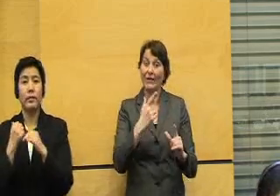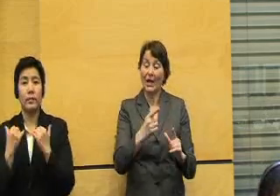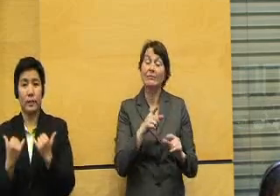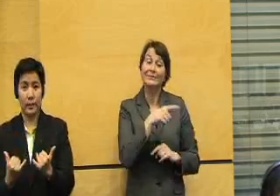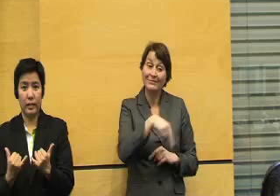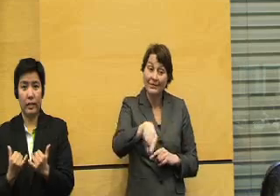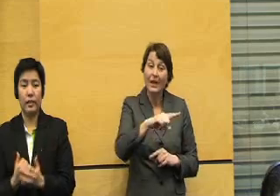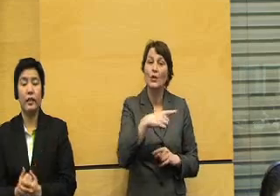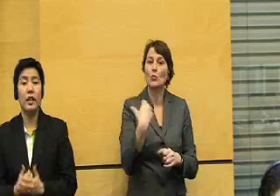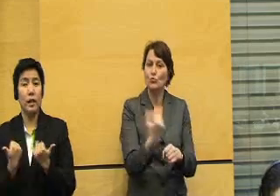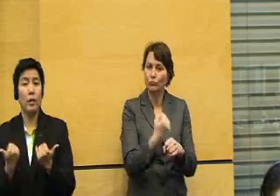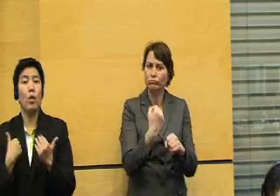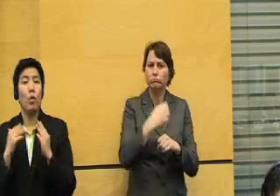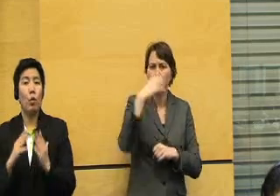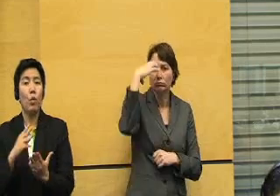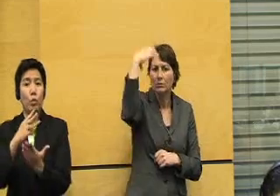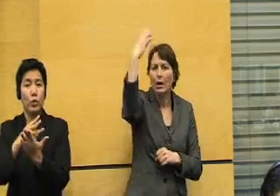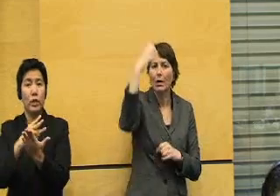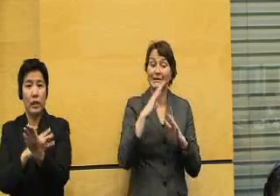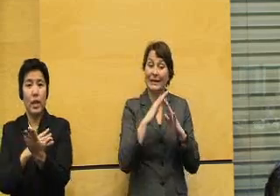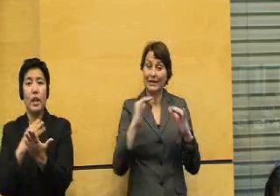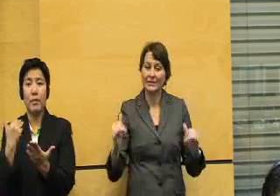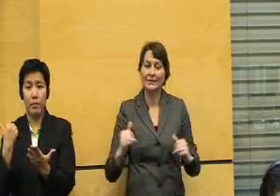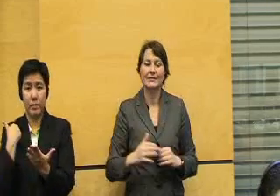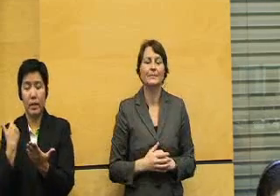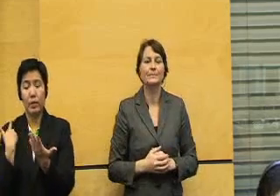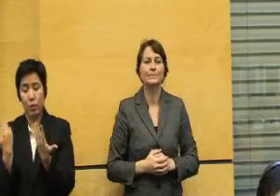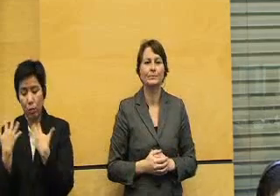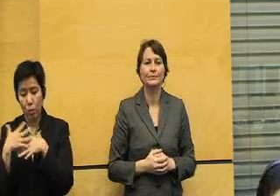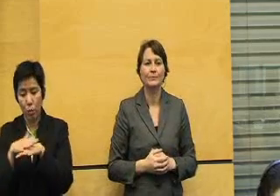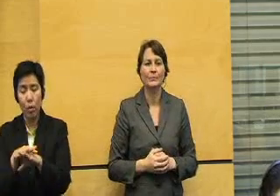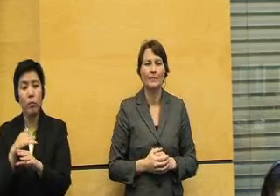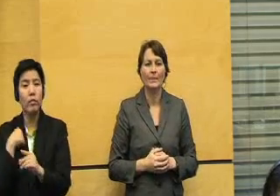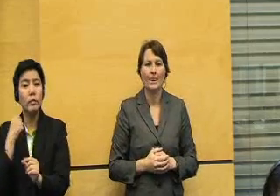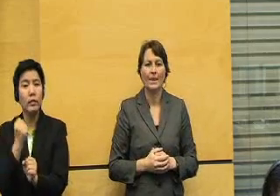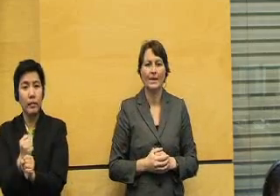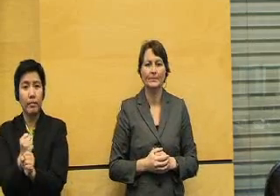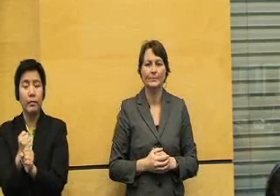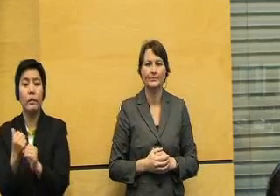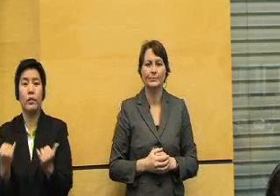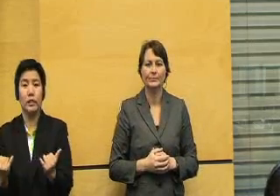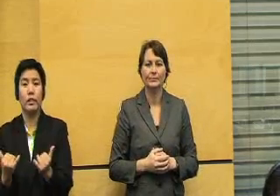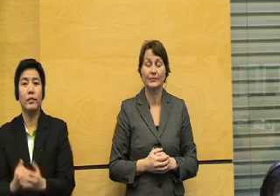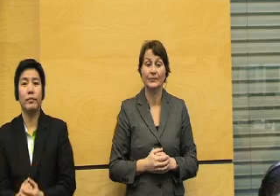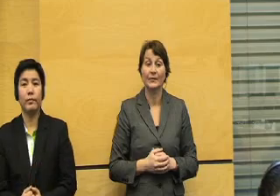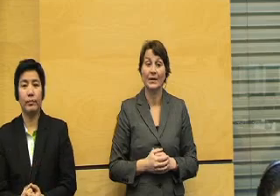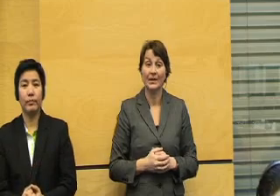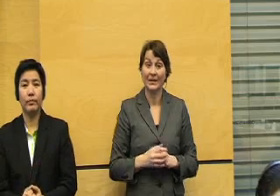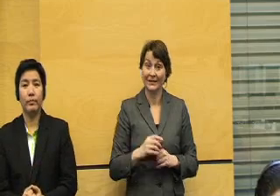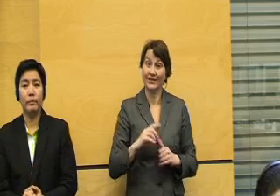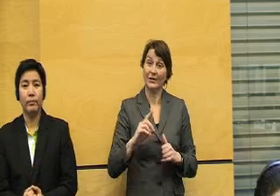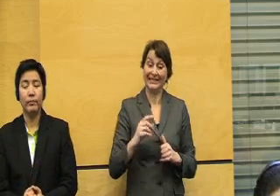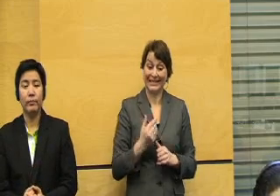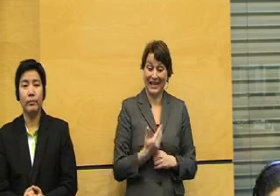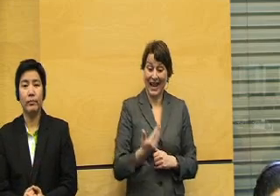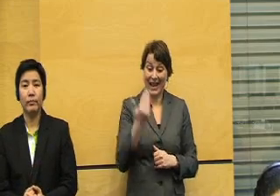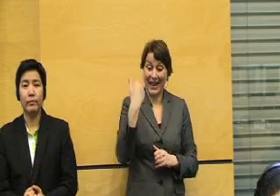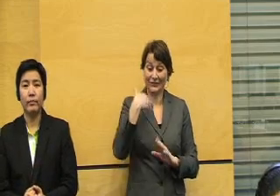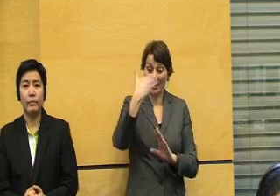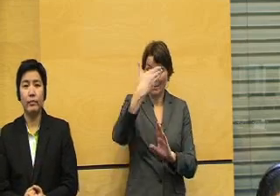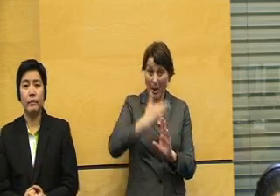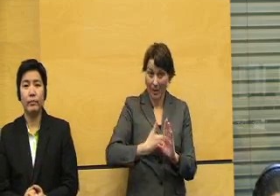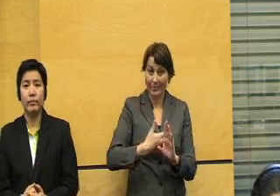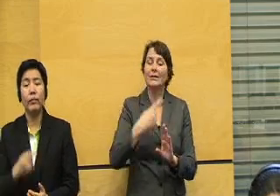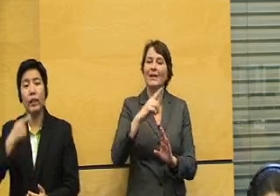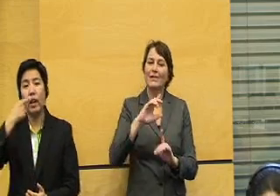institutions. Just early this month, Thailand hosted the third session of the working group on the Asian